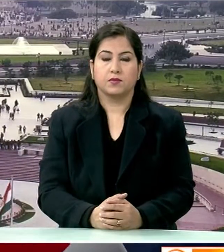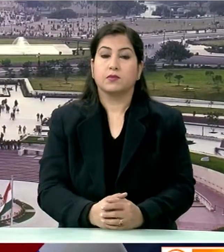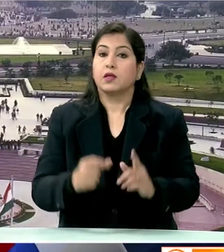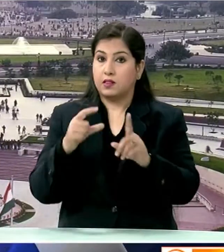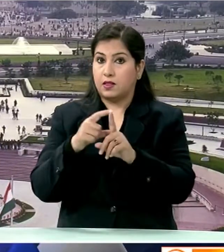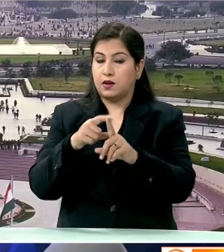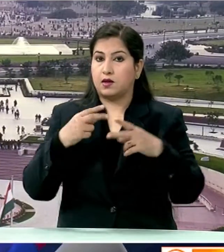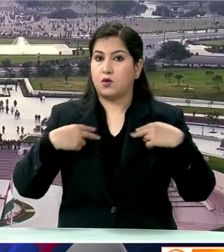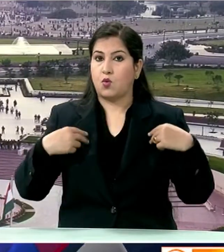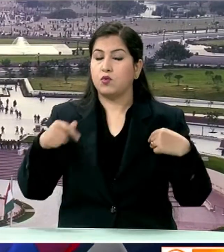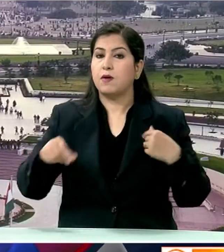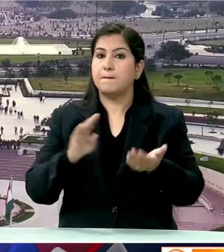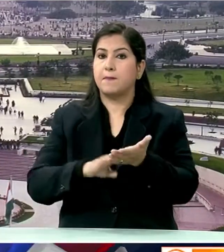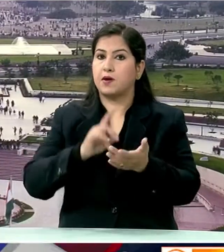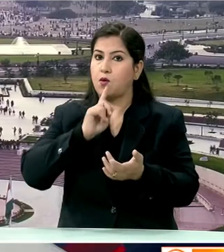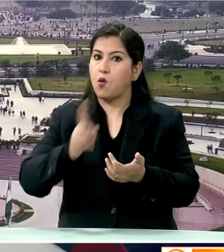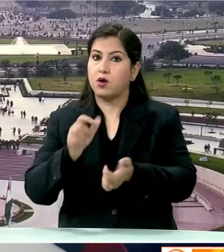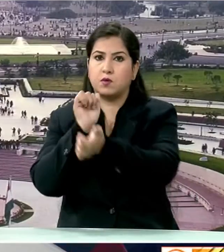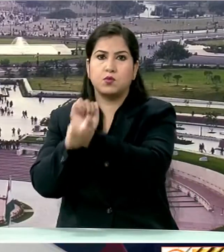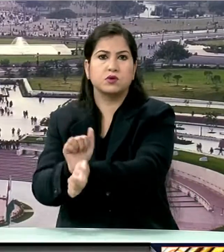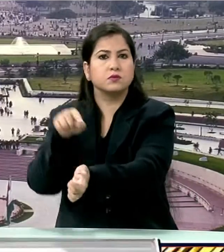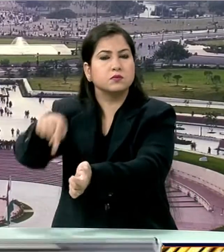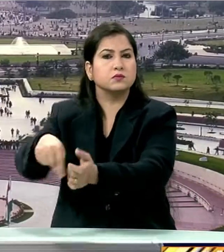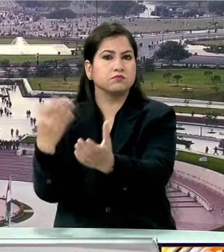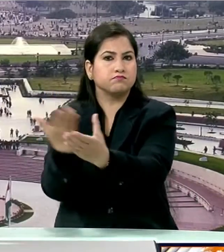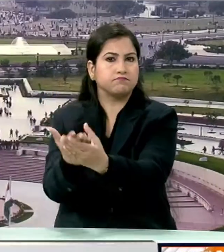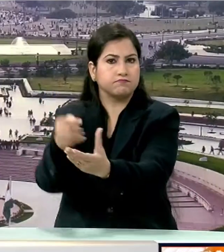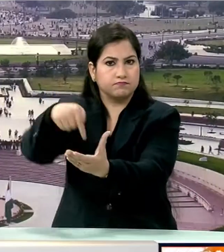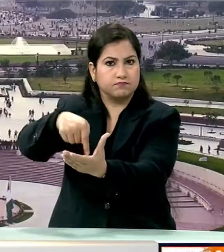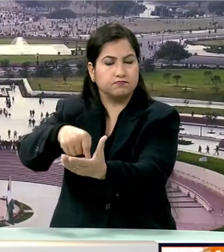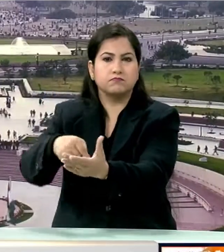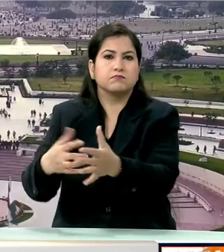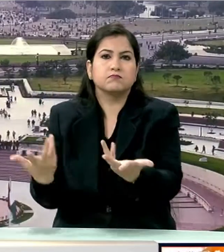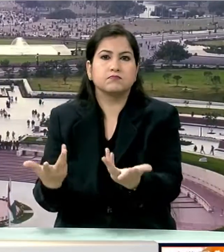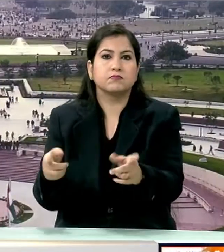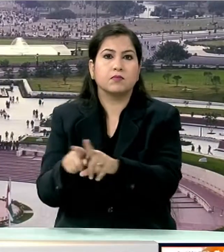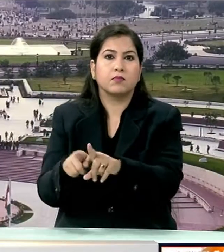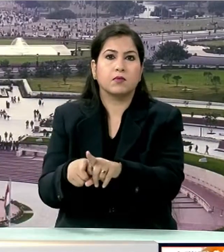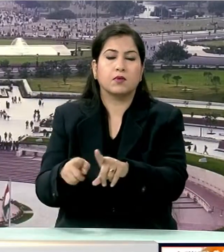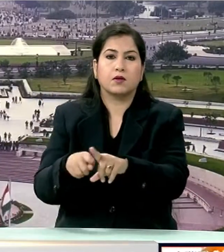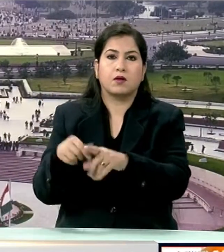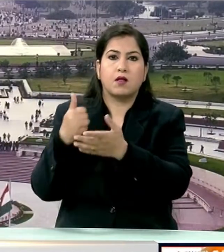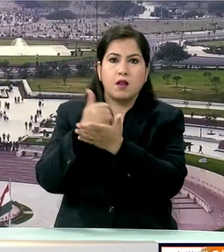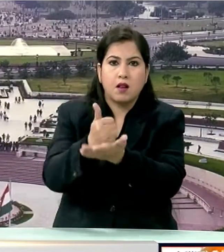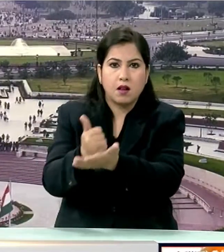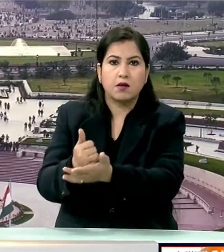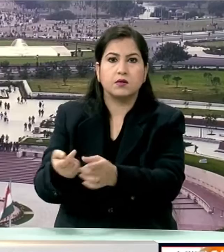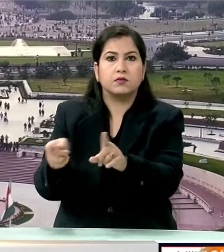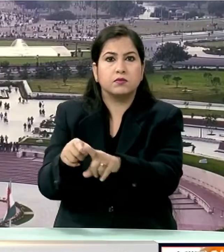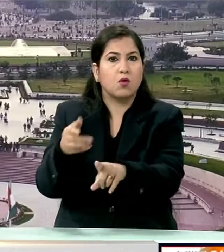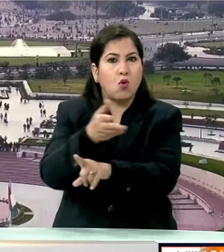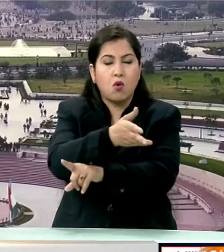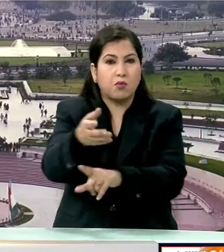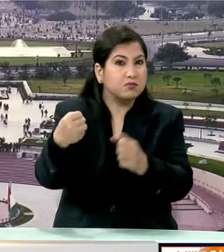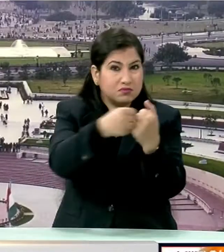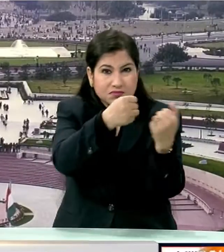The Delhi High Court on Monday directed police to file a status report on steps being taken for relief and rehabilitation of